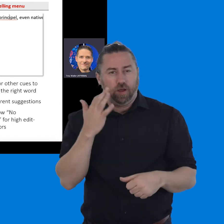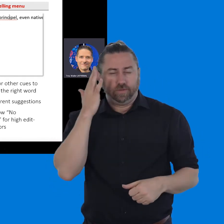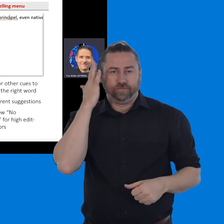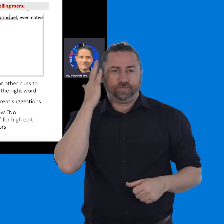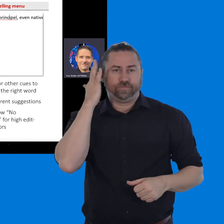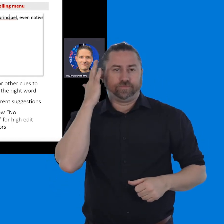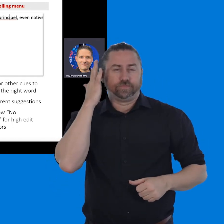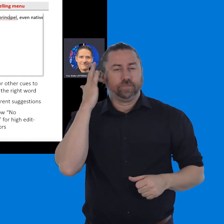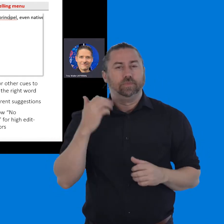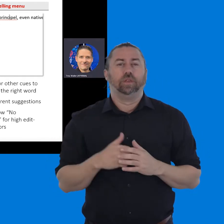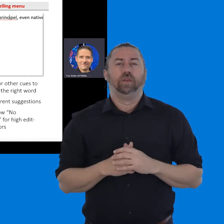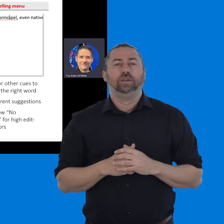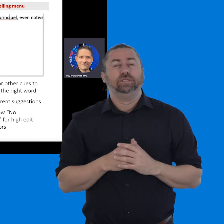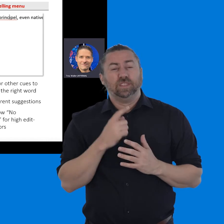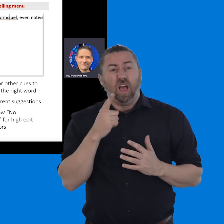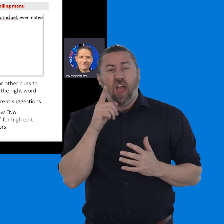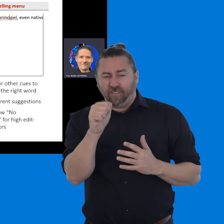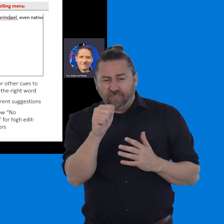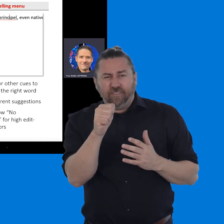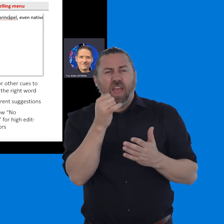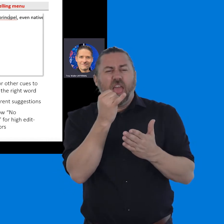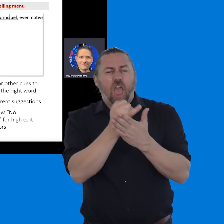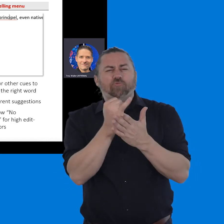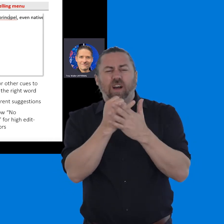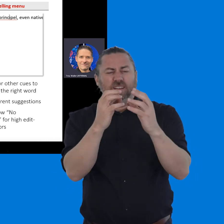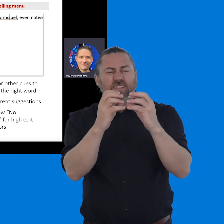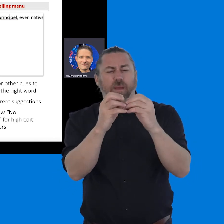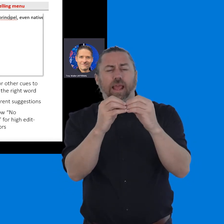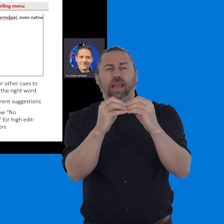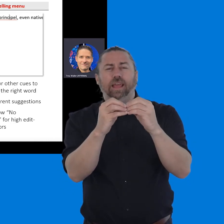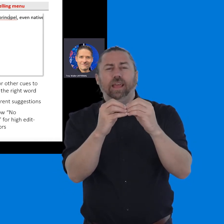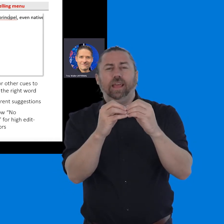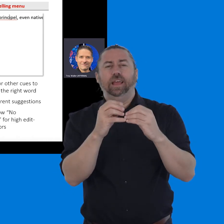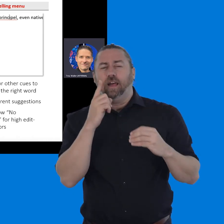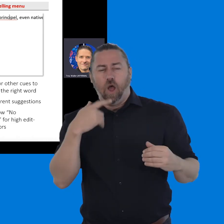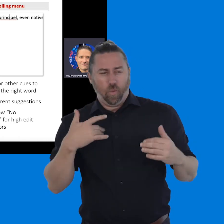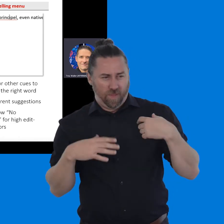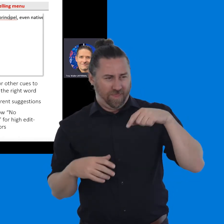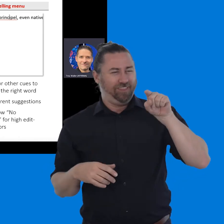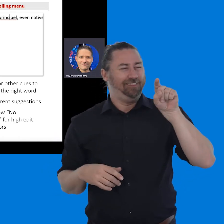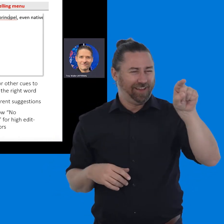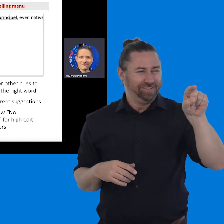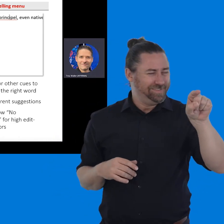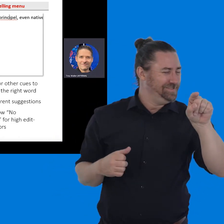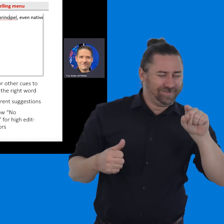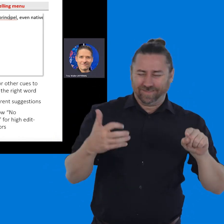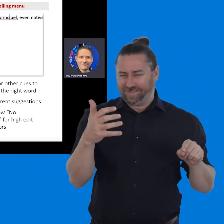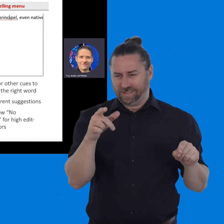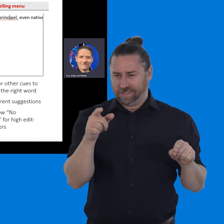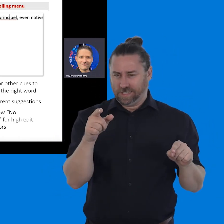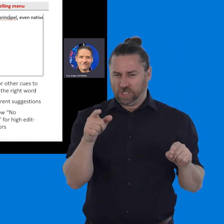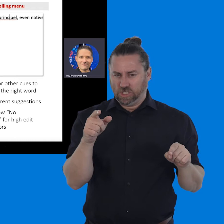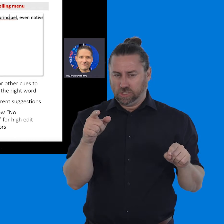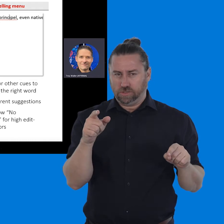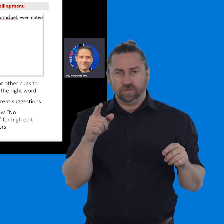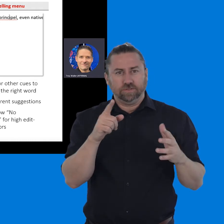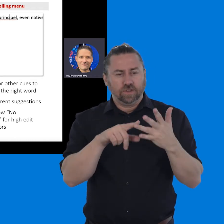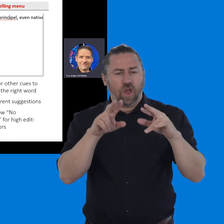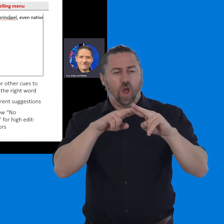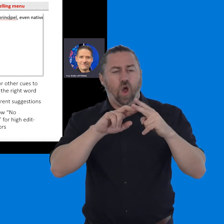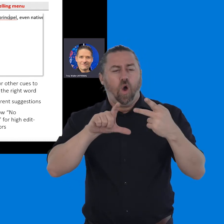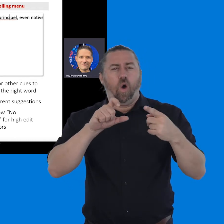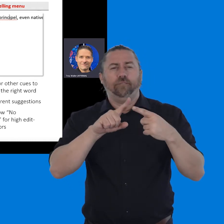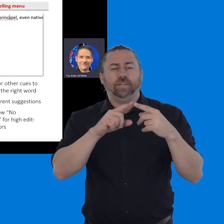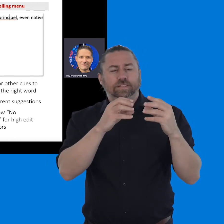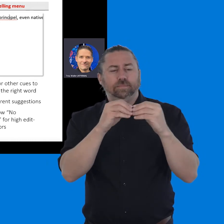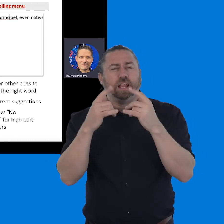thirdly, unique spelling error patterns can cause words to look very different from the intended word. Historically, Office spell